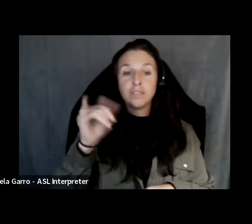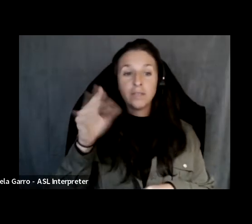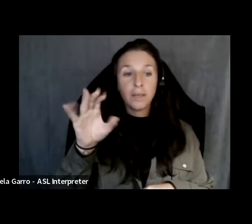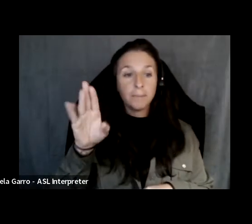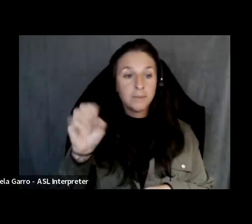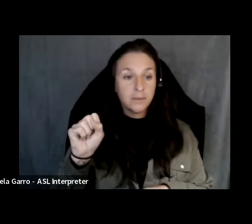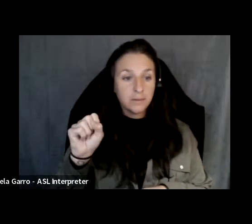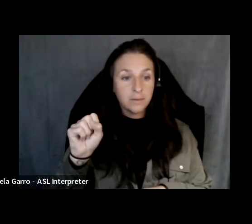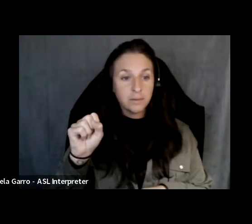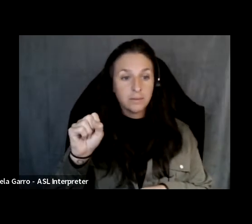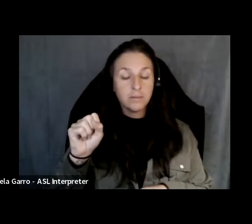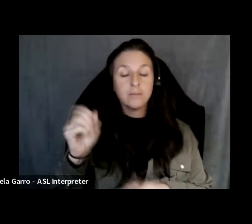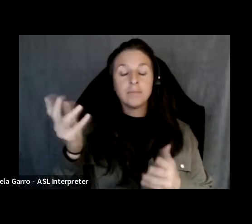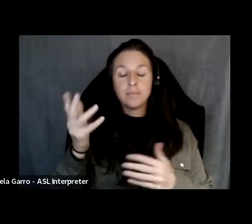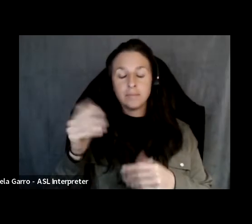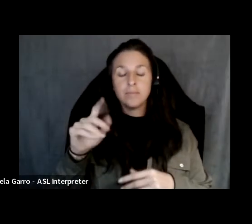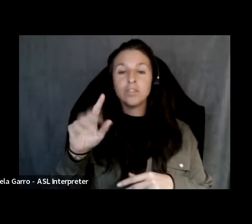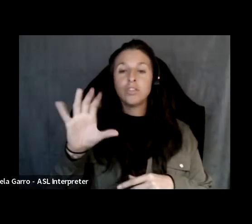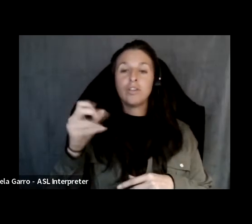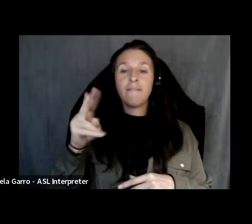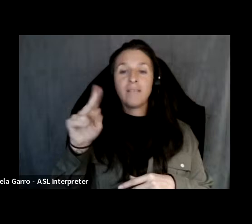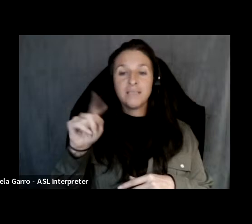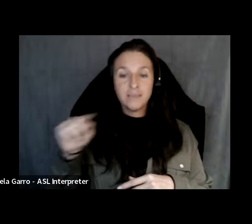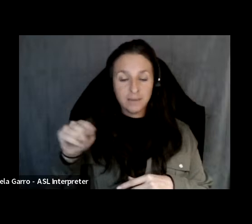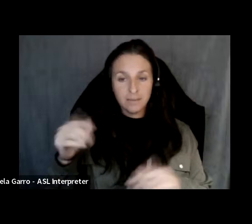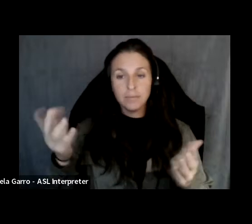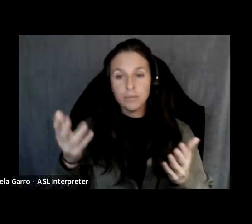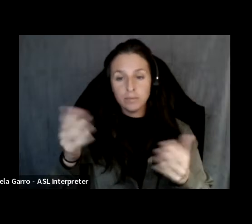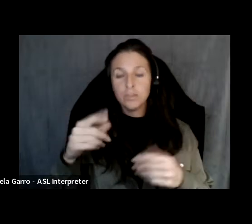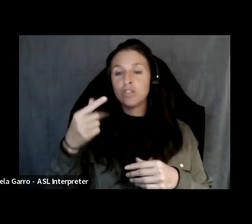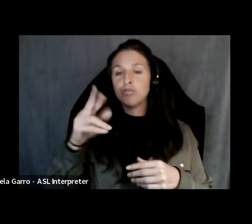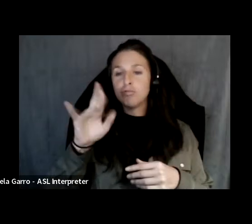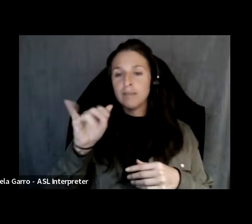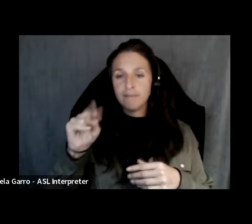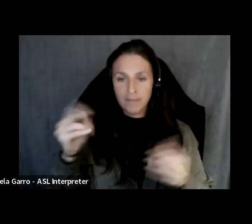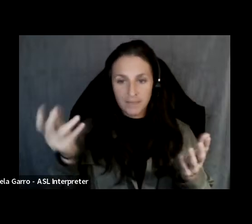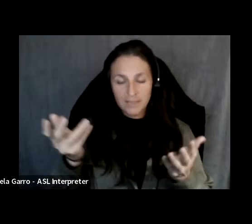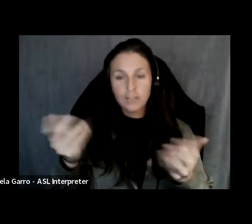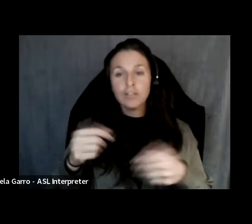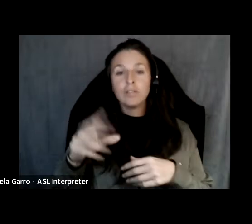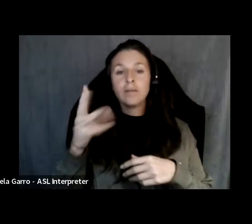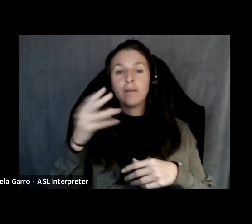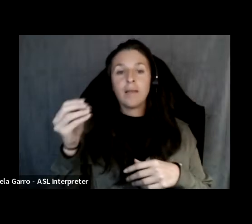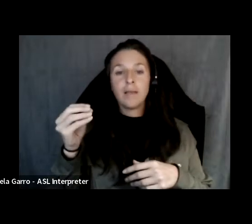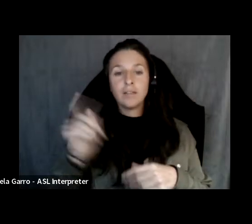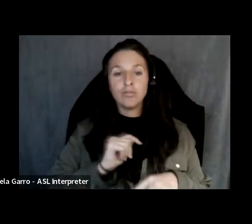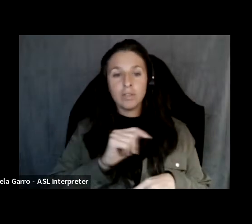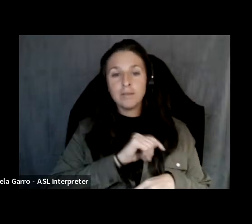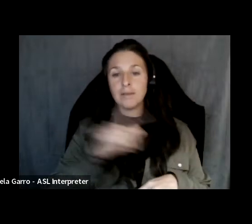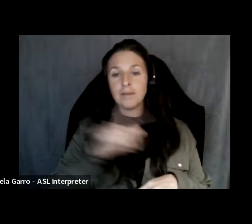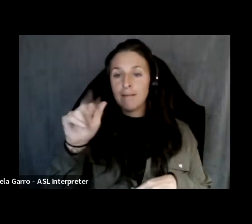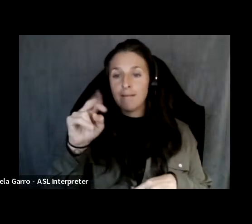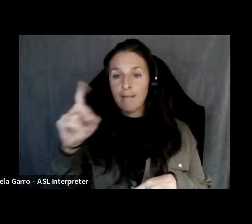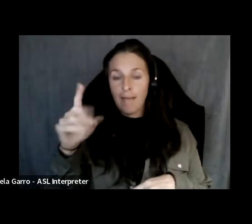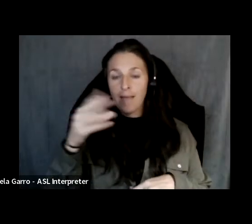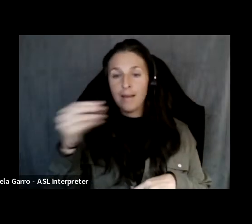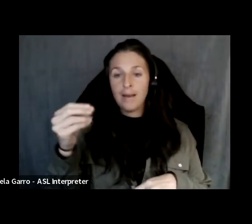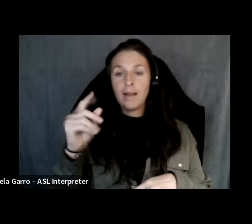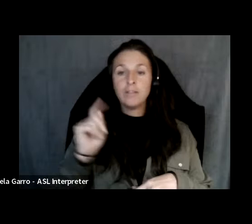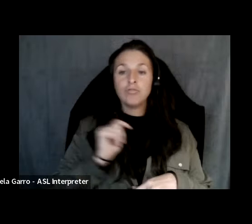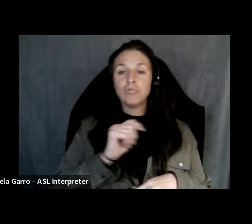Present. Trustee Chavez, Present. and Trustee Griffin is here, and Trustee Land and